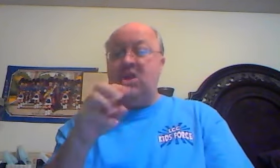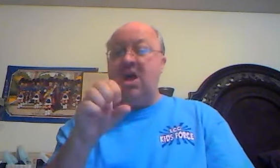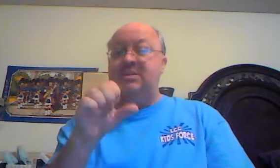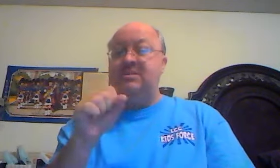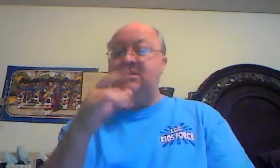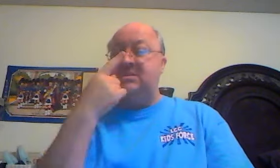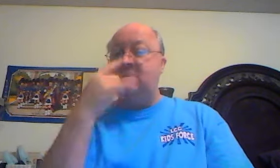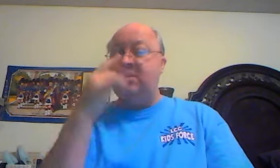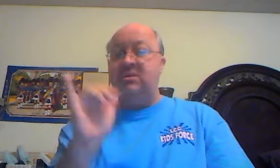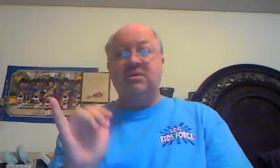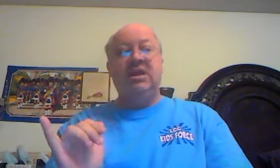gloss is going to look like